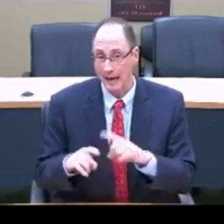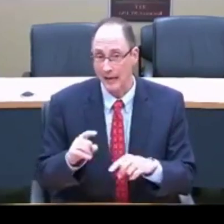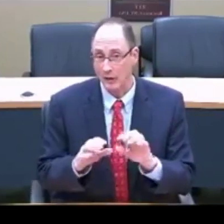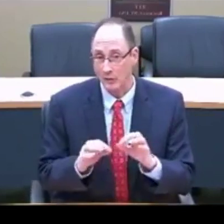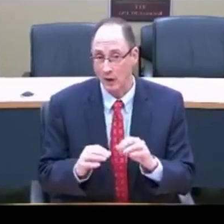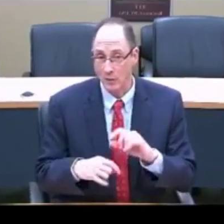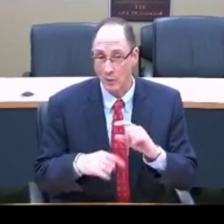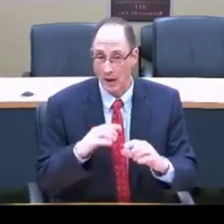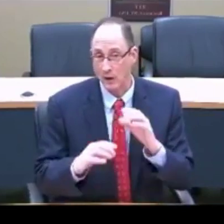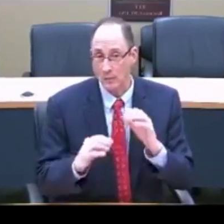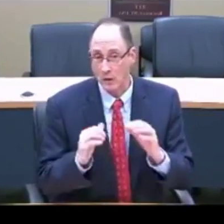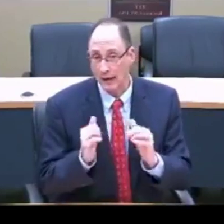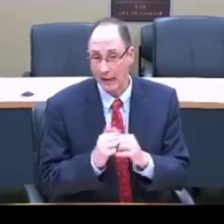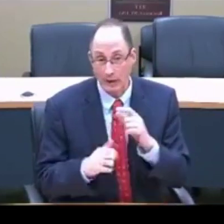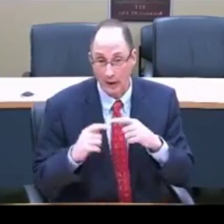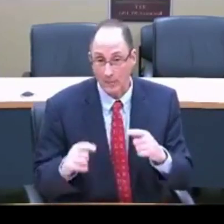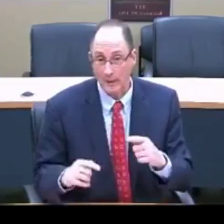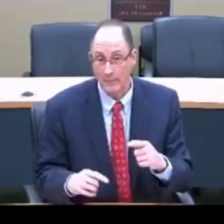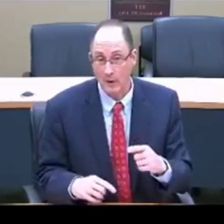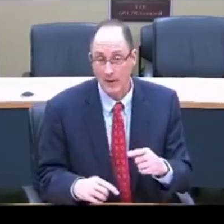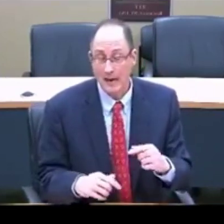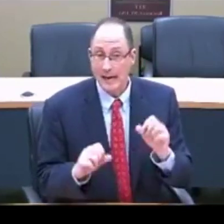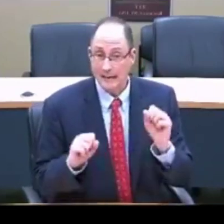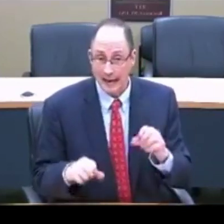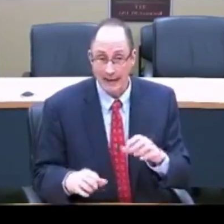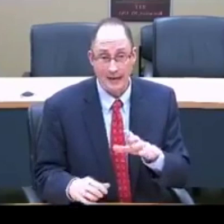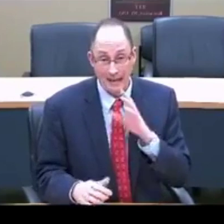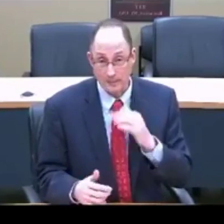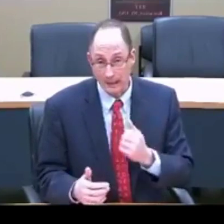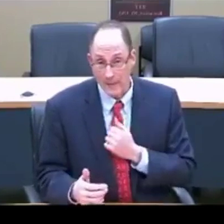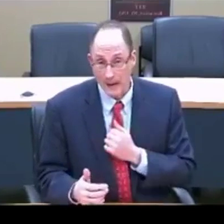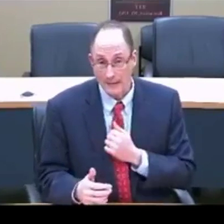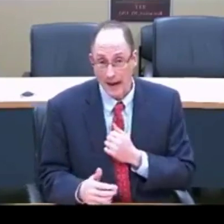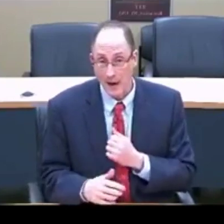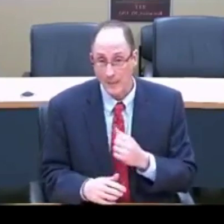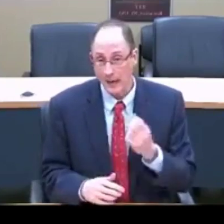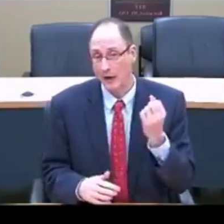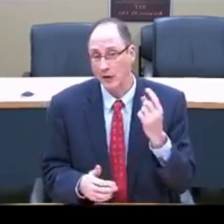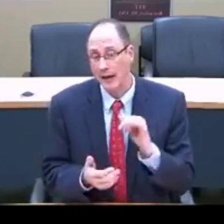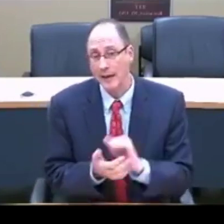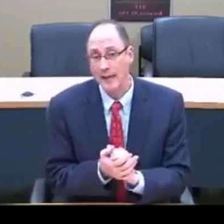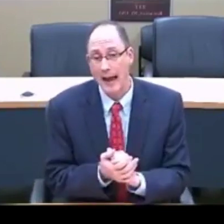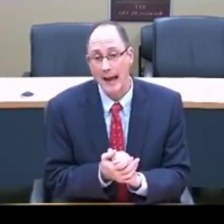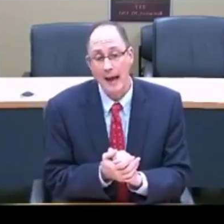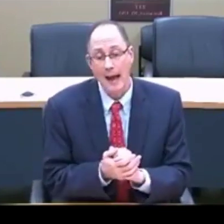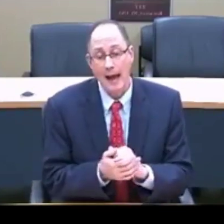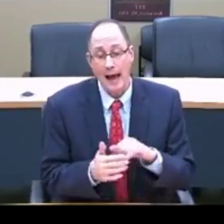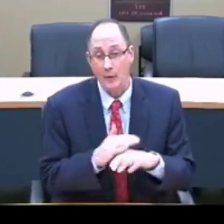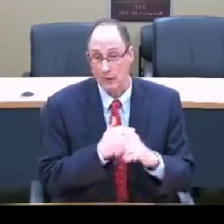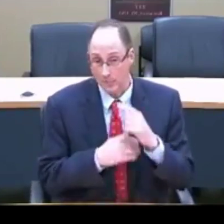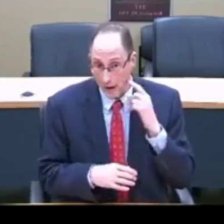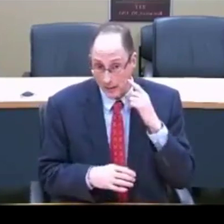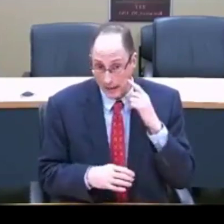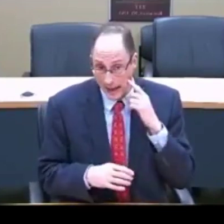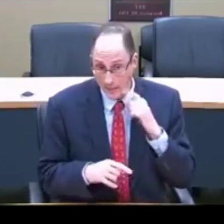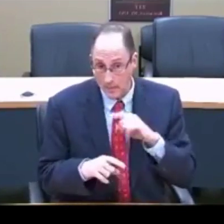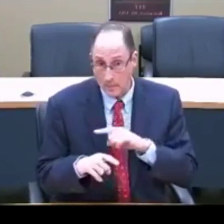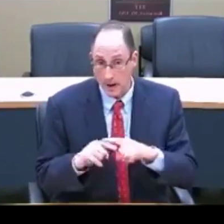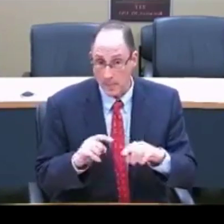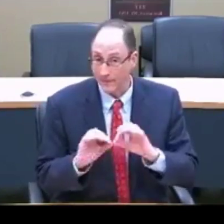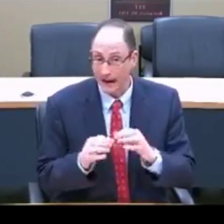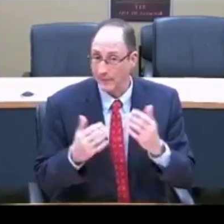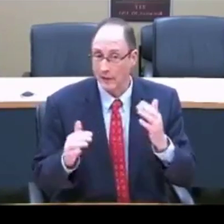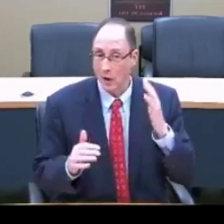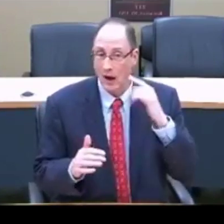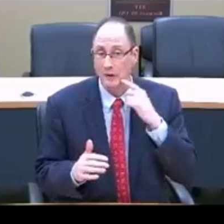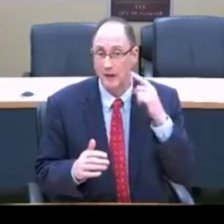sound language and interpret when I'm communicating with hearing people. Yes, I can speak for myself and understand that I was born there, but my